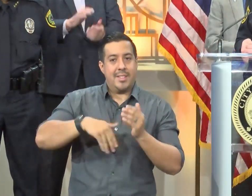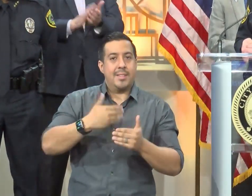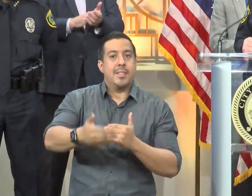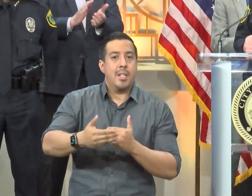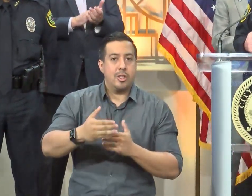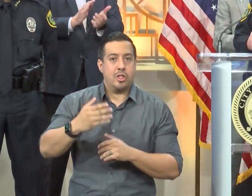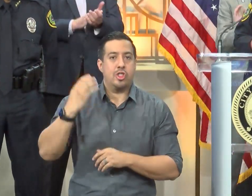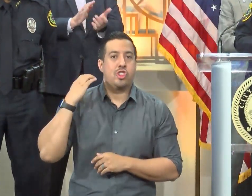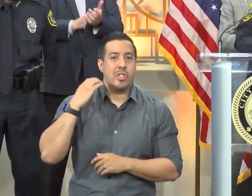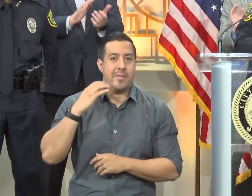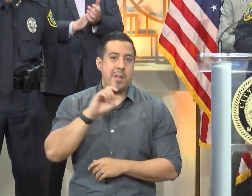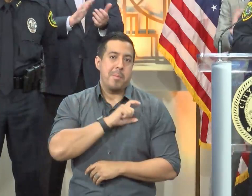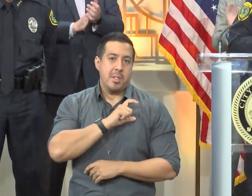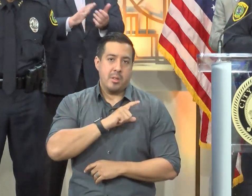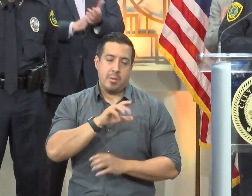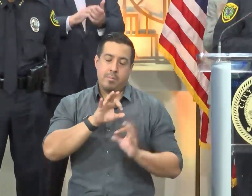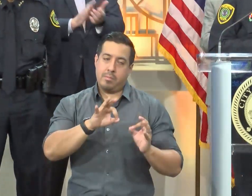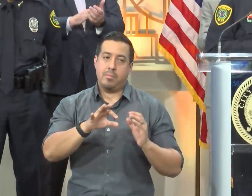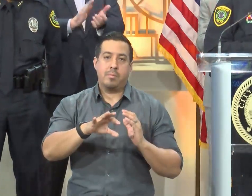police.